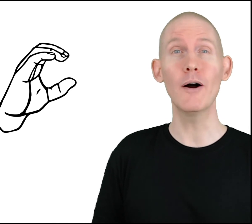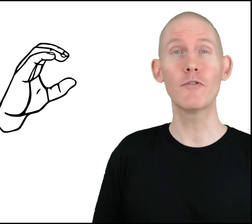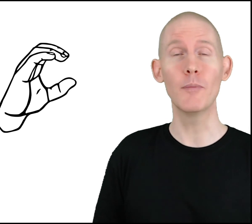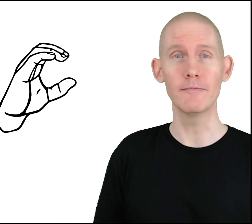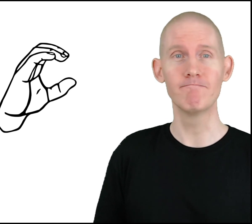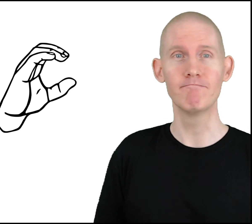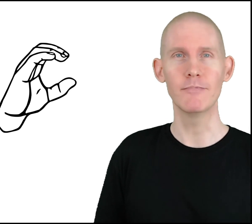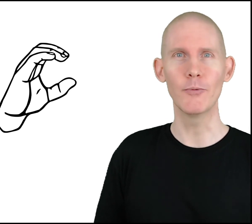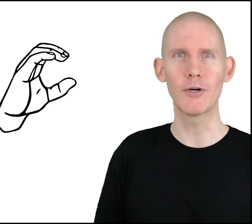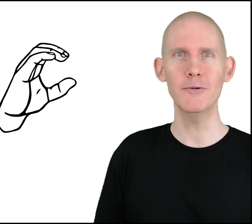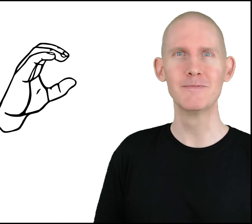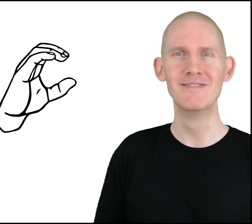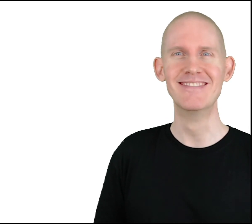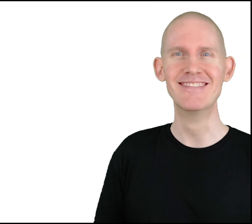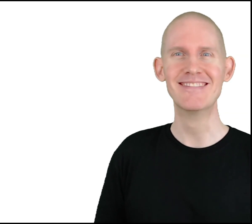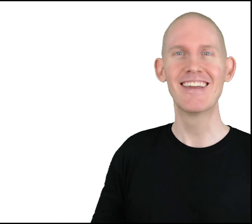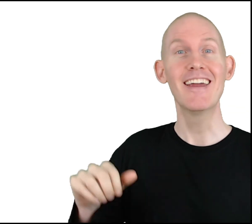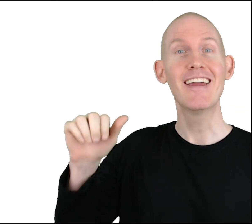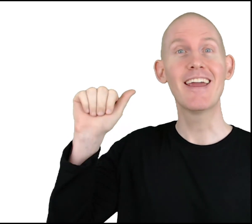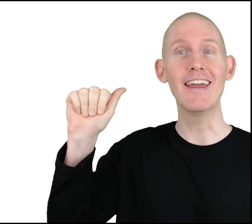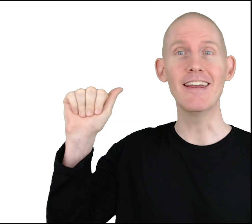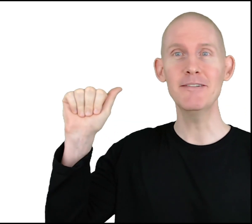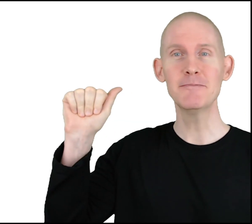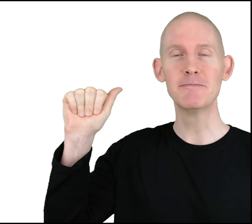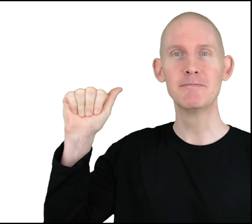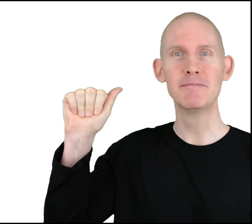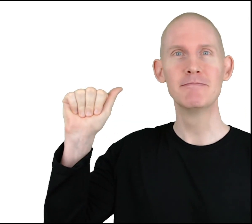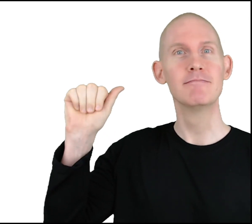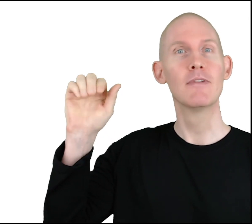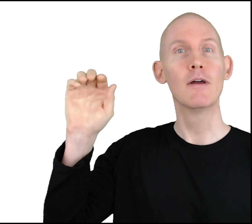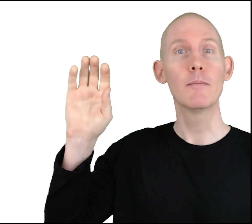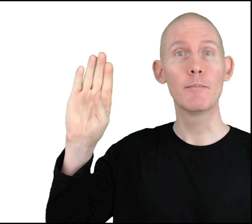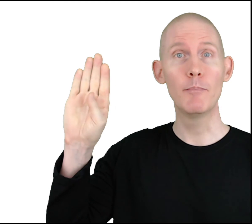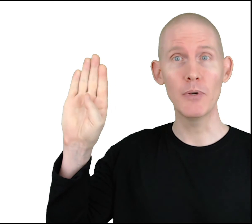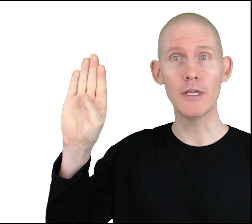alphabet. Here we go. A, B,